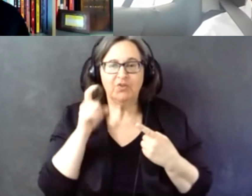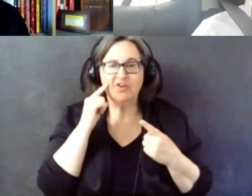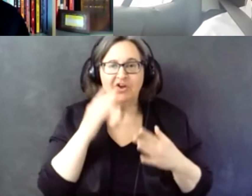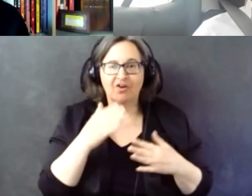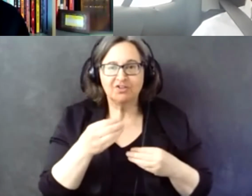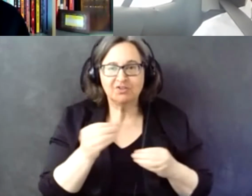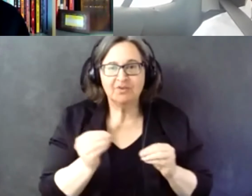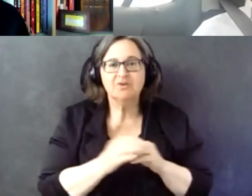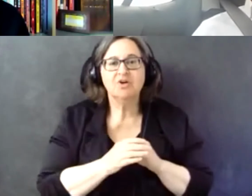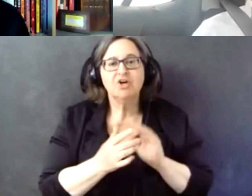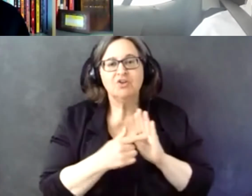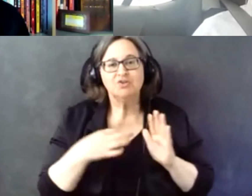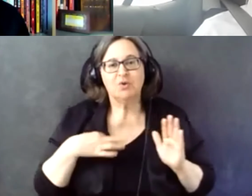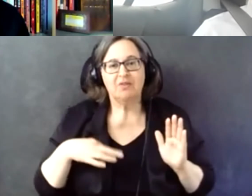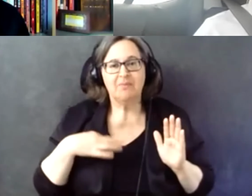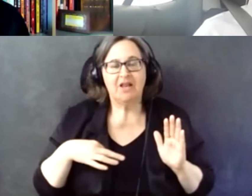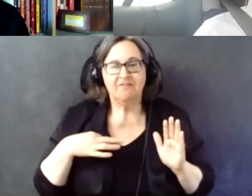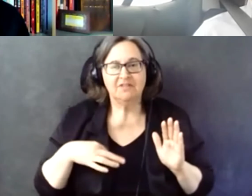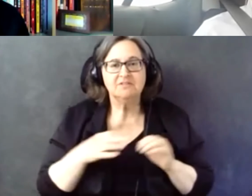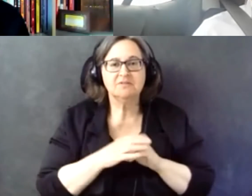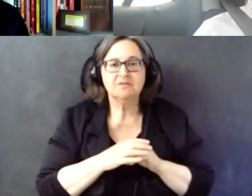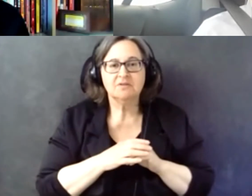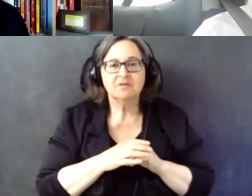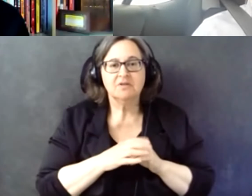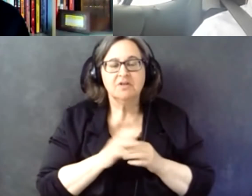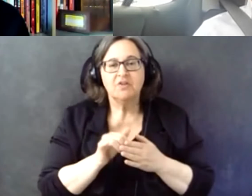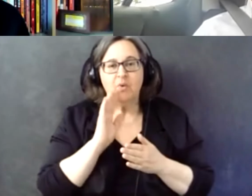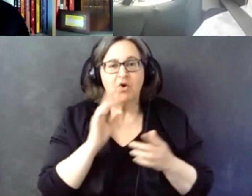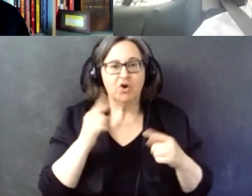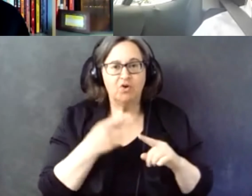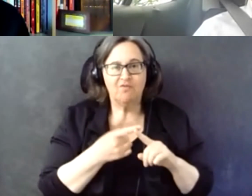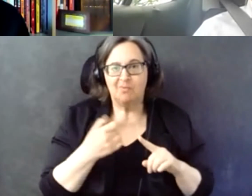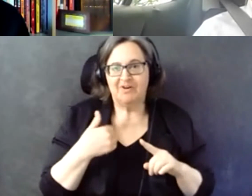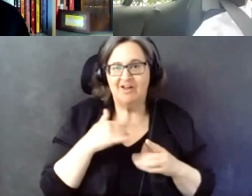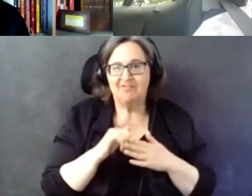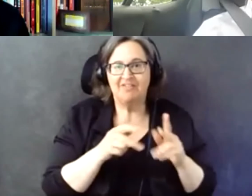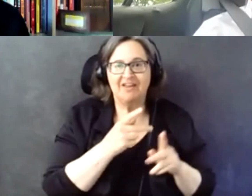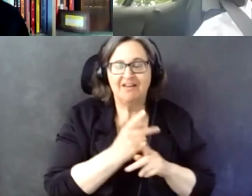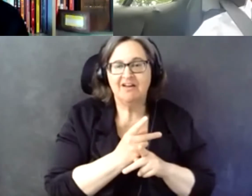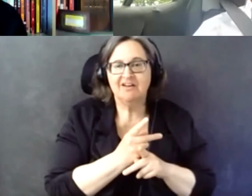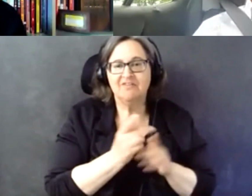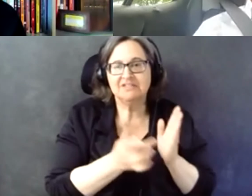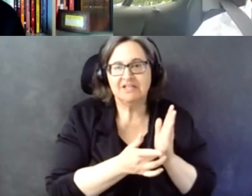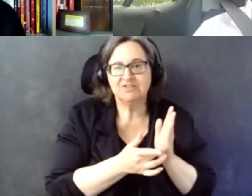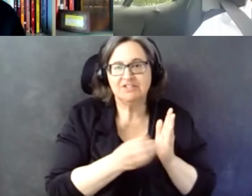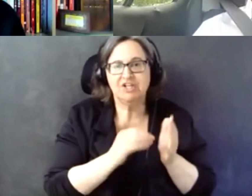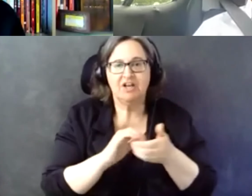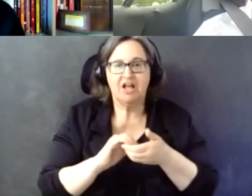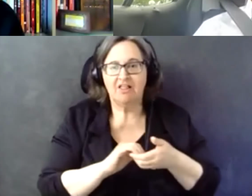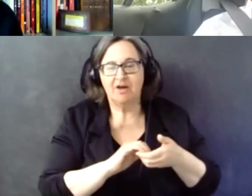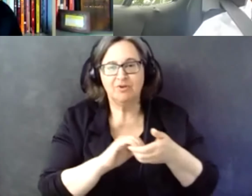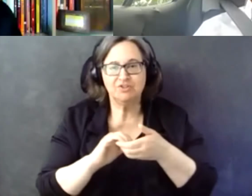office and show the benefits that that would come from uh having this type of technology and collaboration